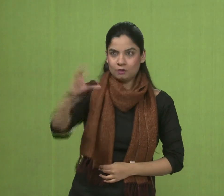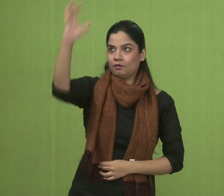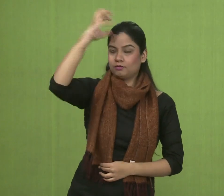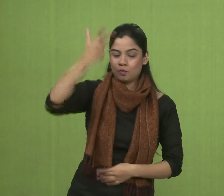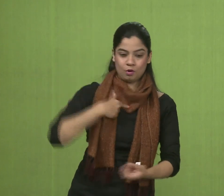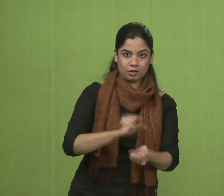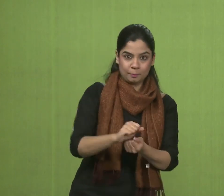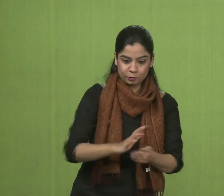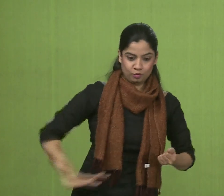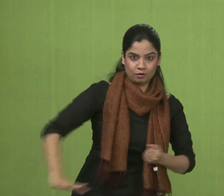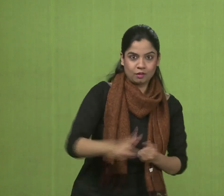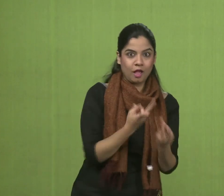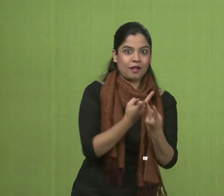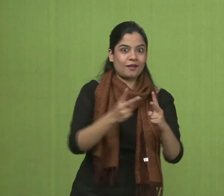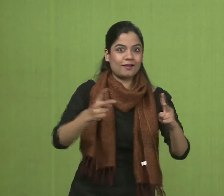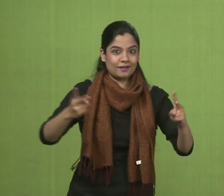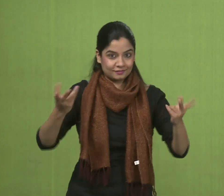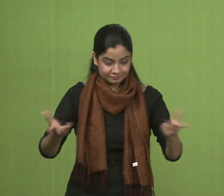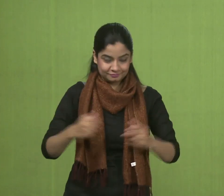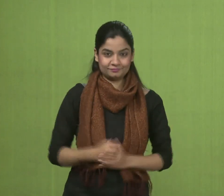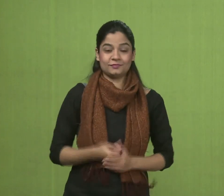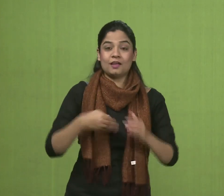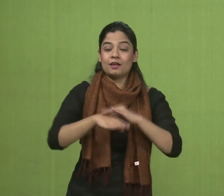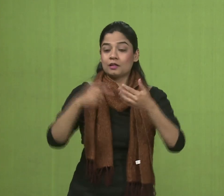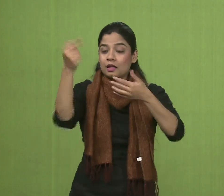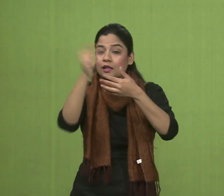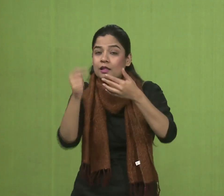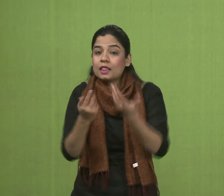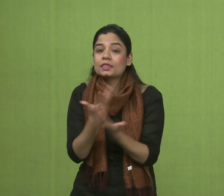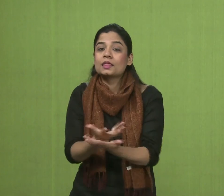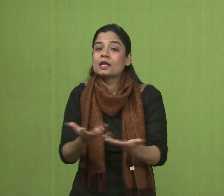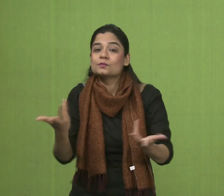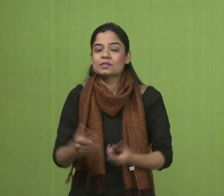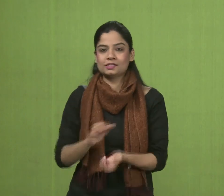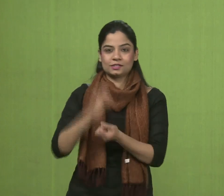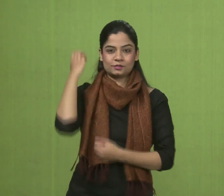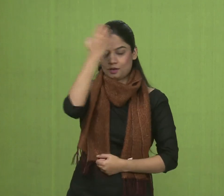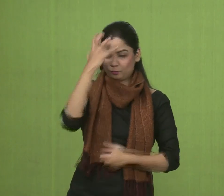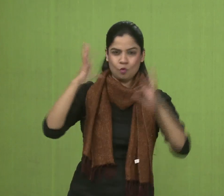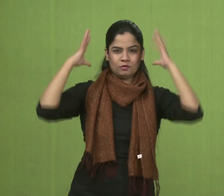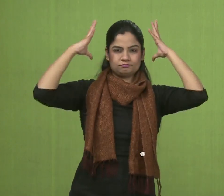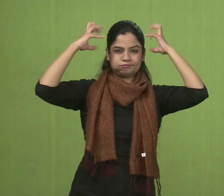for bathing, for washing our clothes, for cleaning the house. The things that are needed are shampoos,